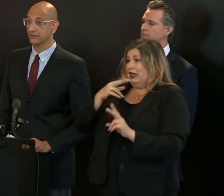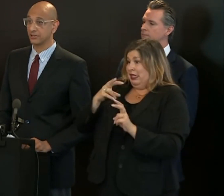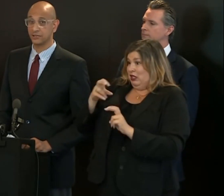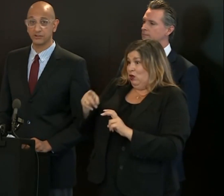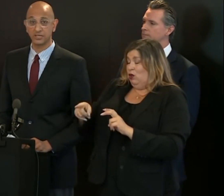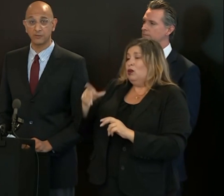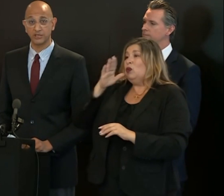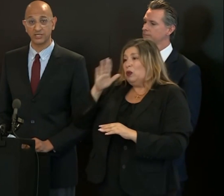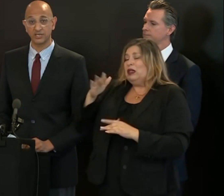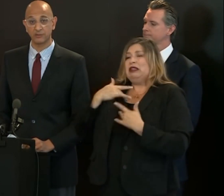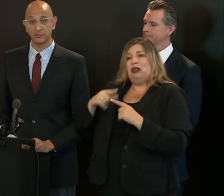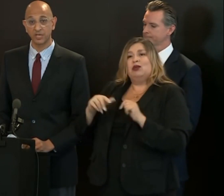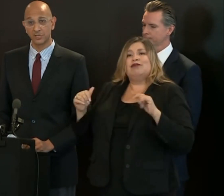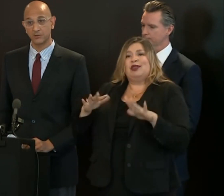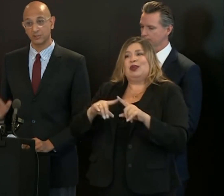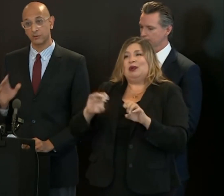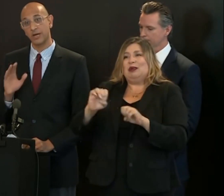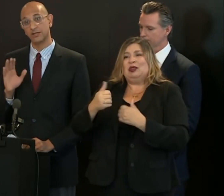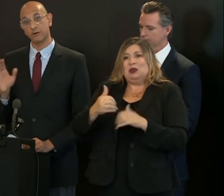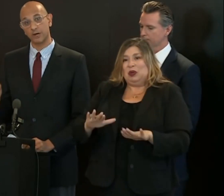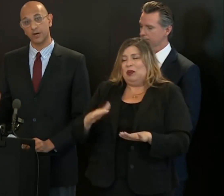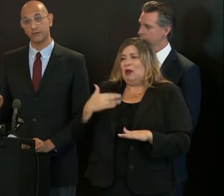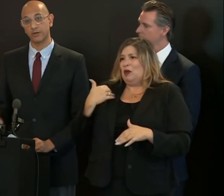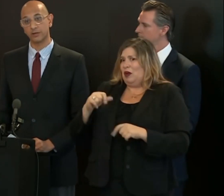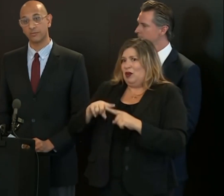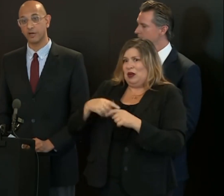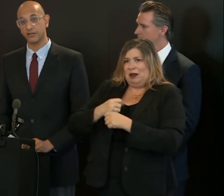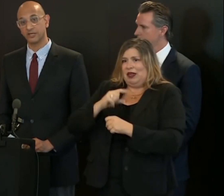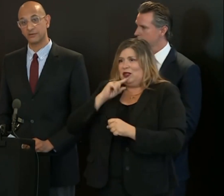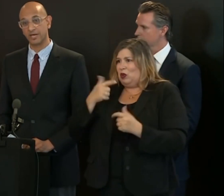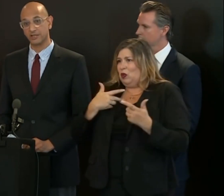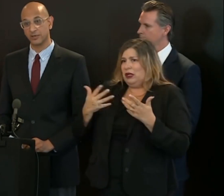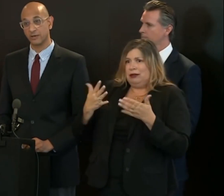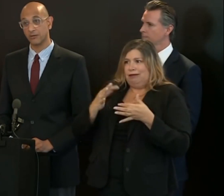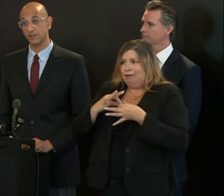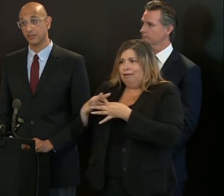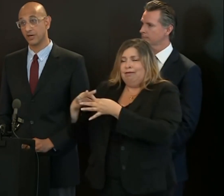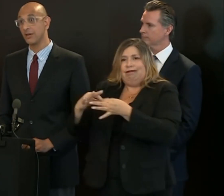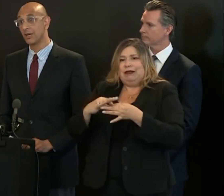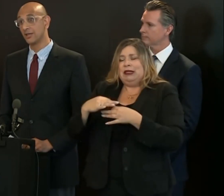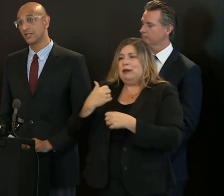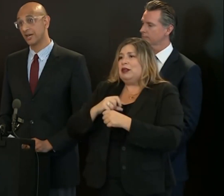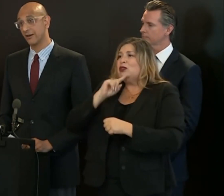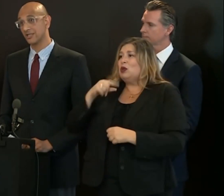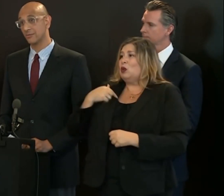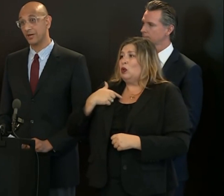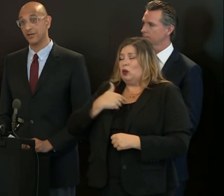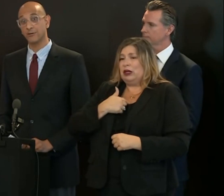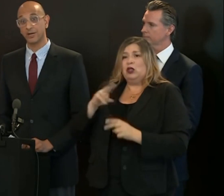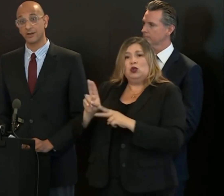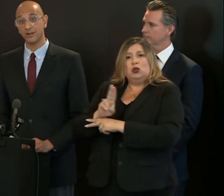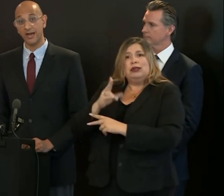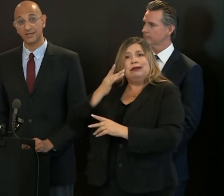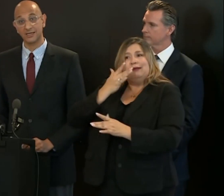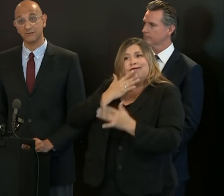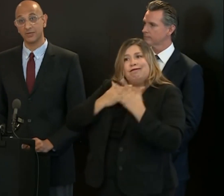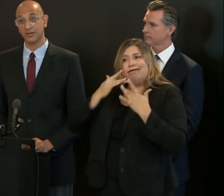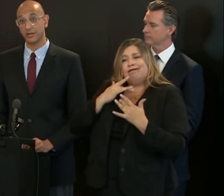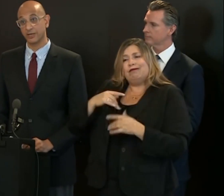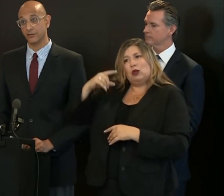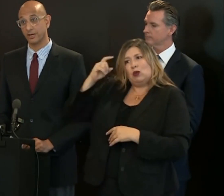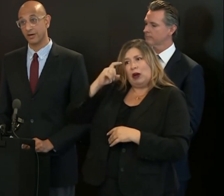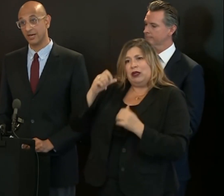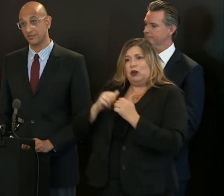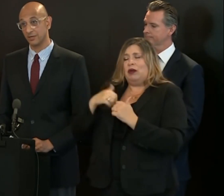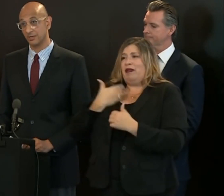would naturally use the emergency rooms. So we're trying to work hard with those partners to make sure that we use our scarce but critical access